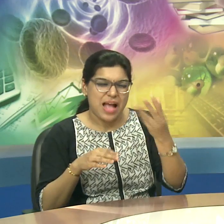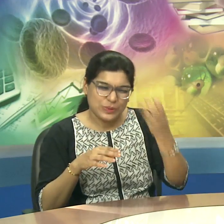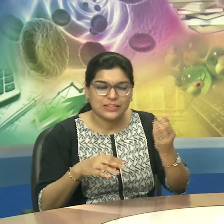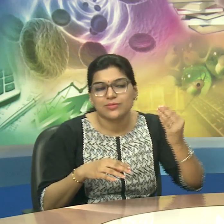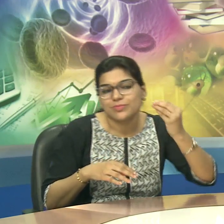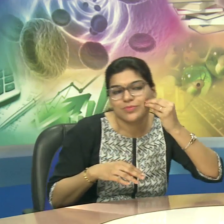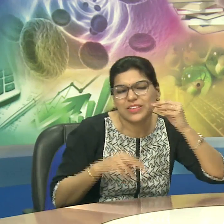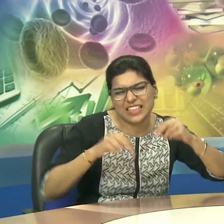cheeks.